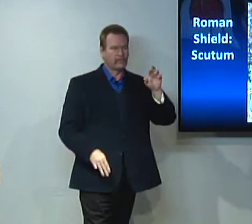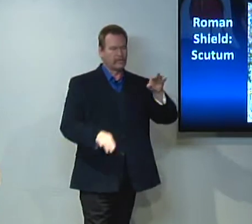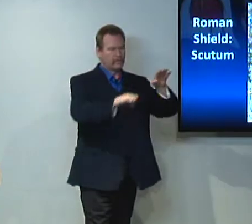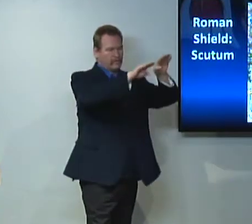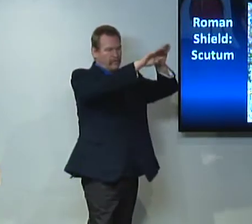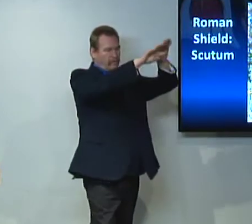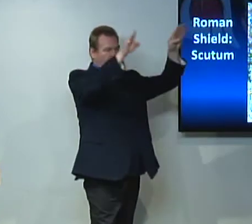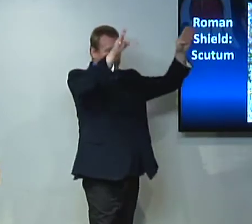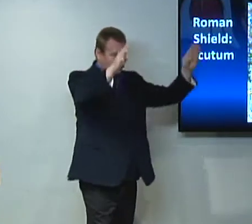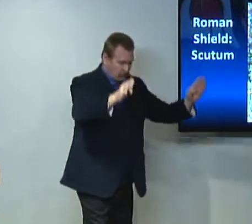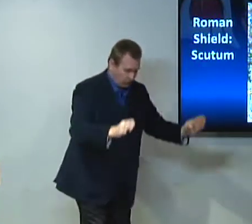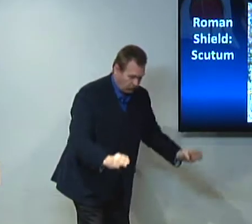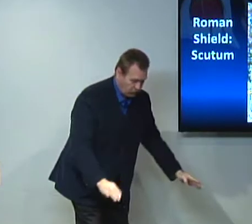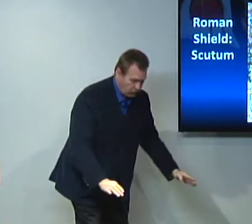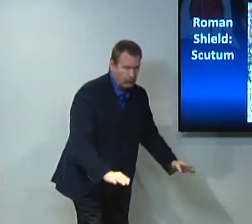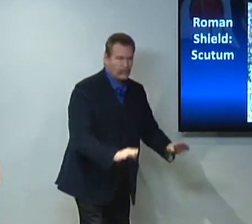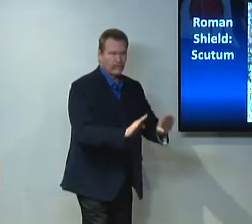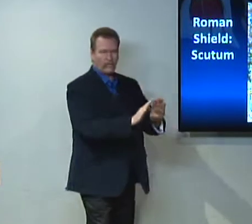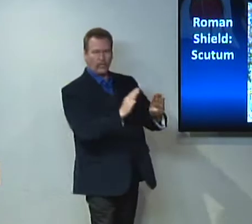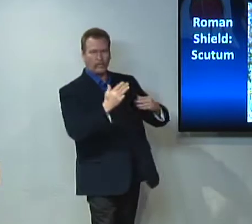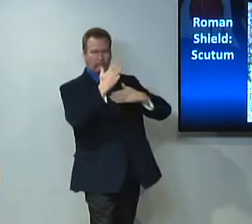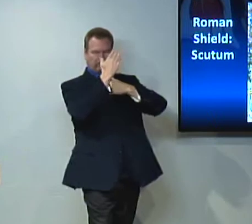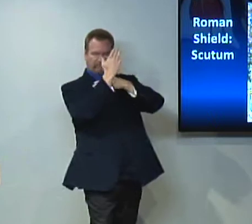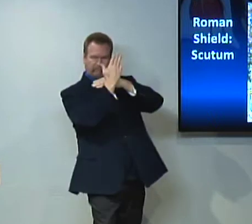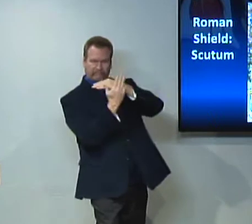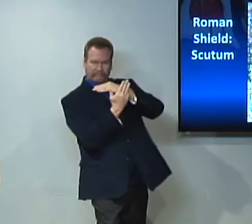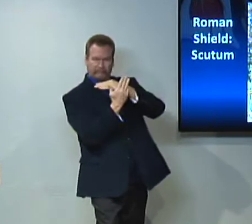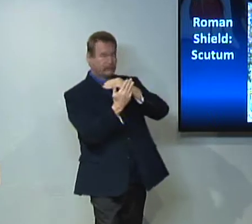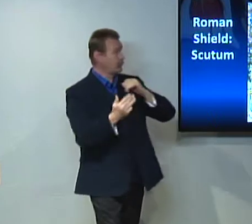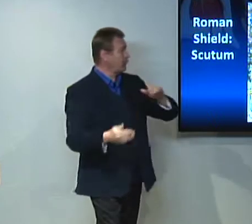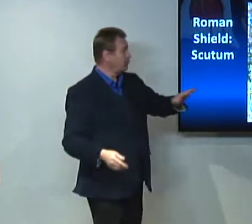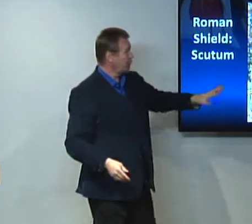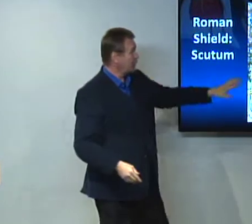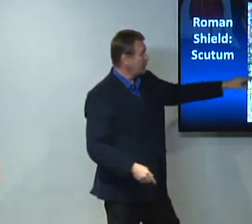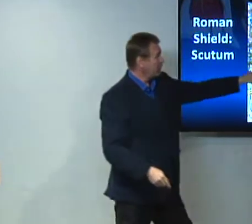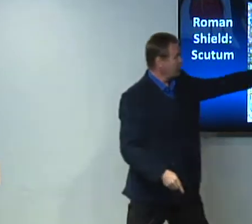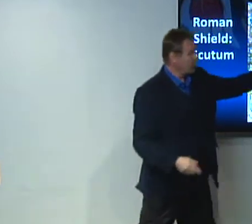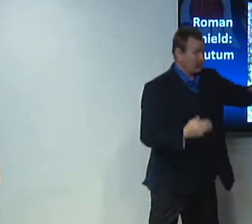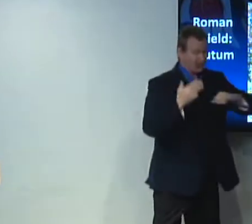And basically, they were almost like a door. That's how big and bulky and heavy they were.